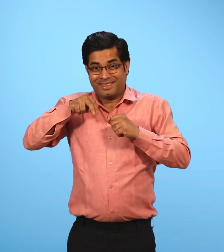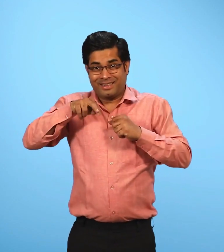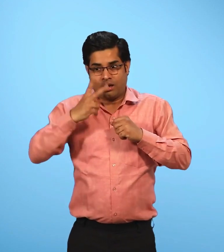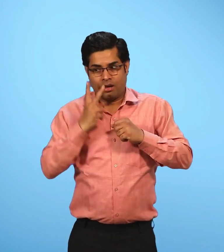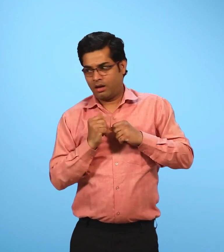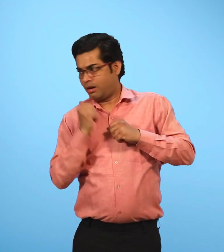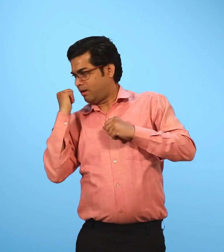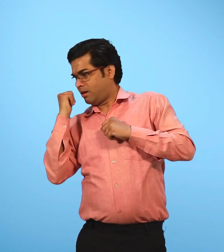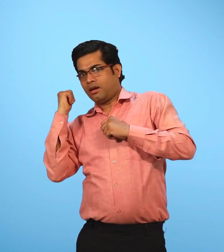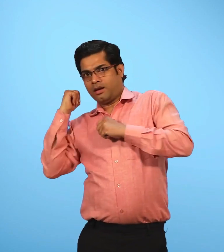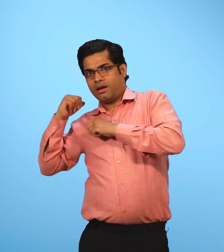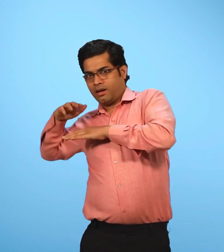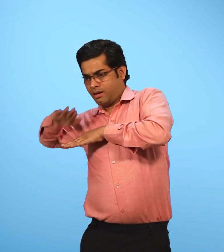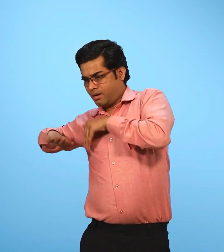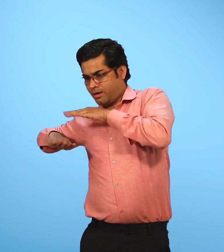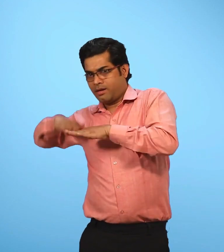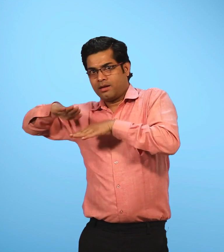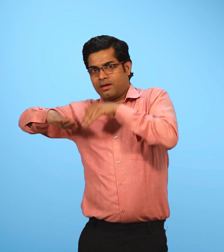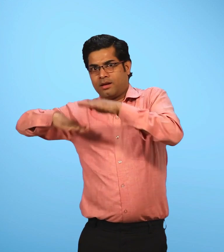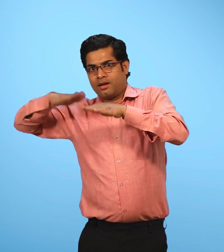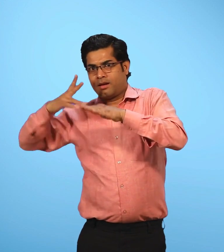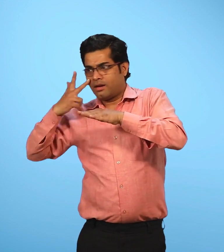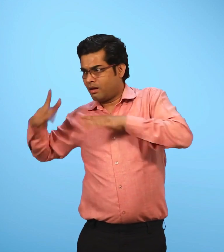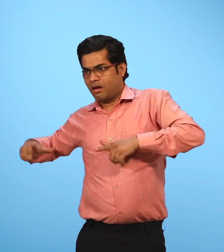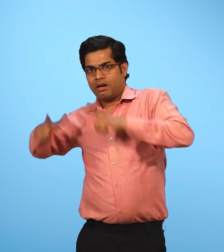At last I returned home very frightened.